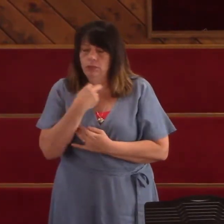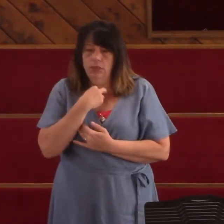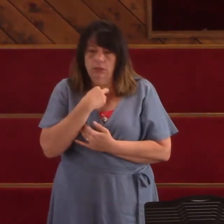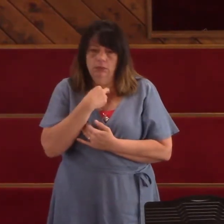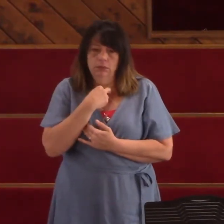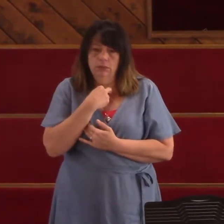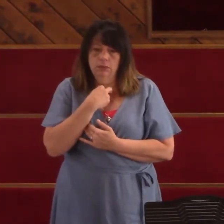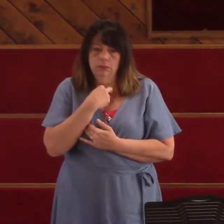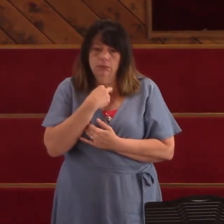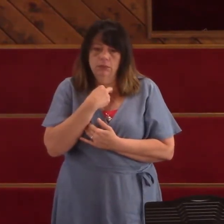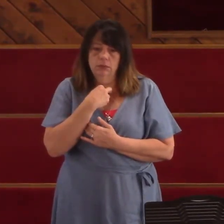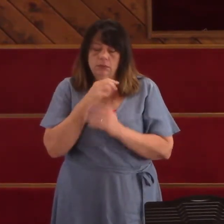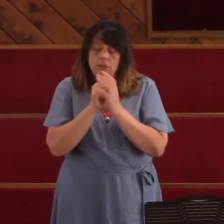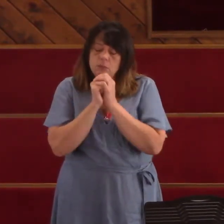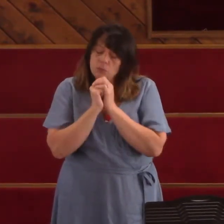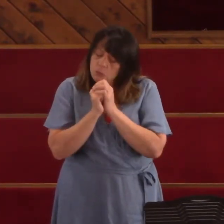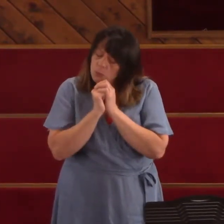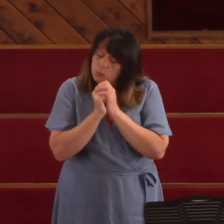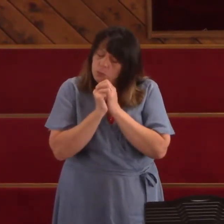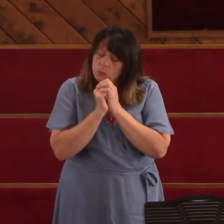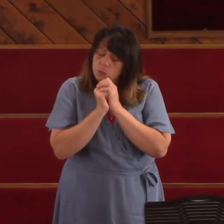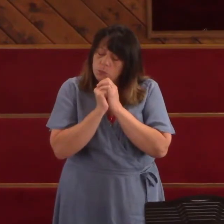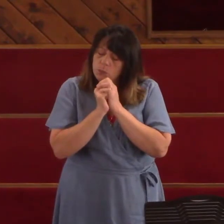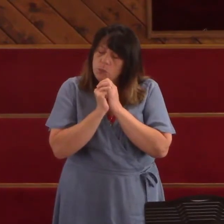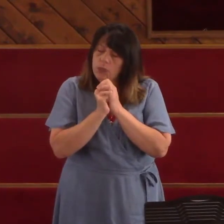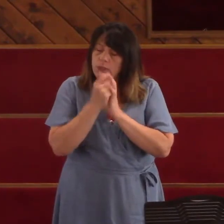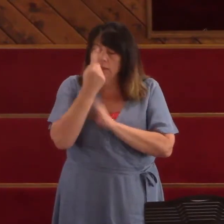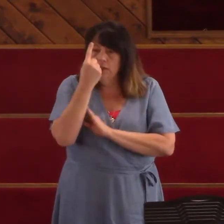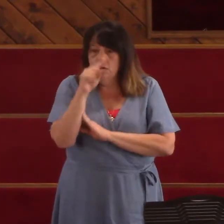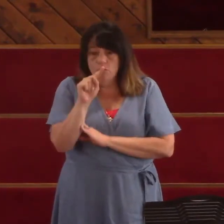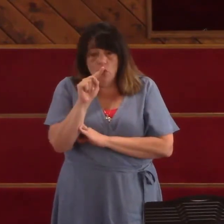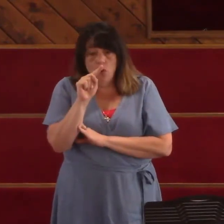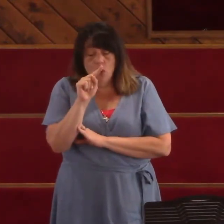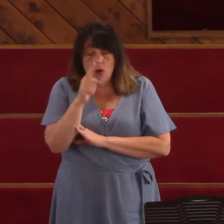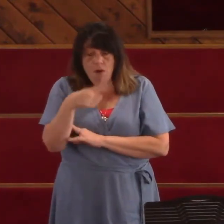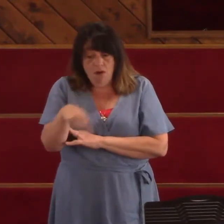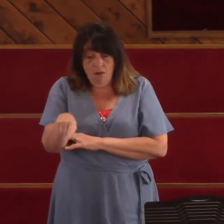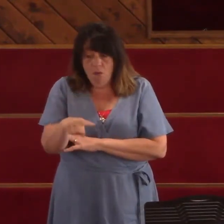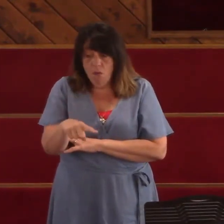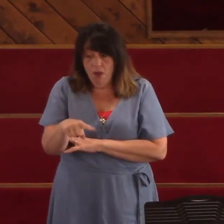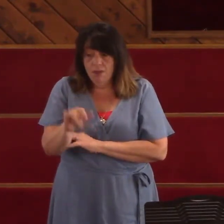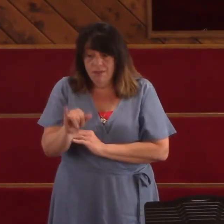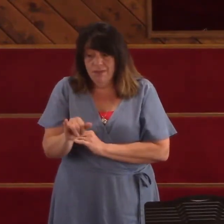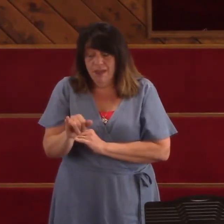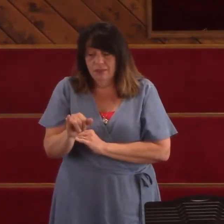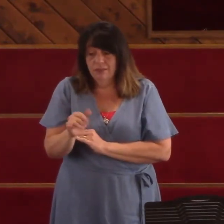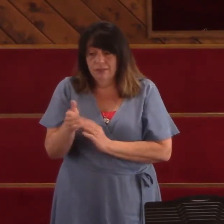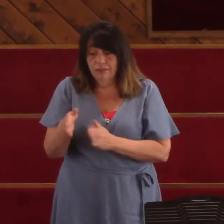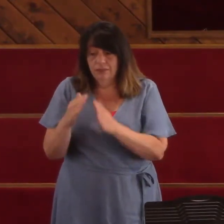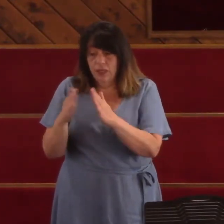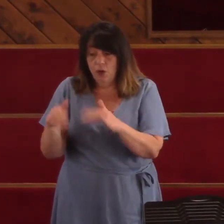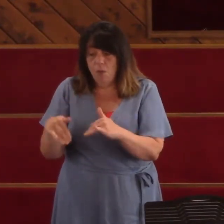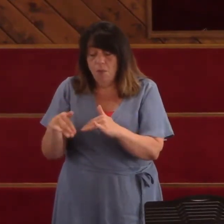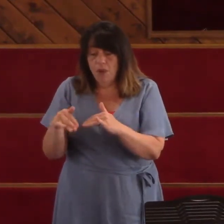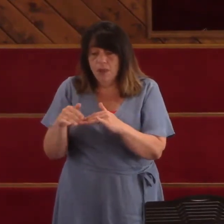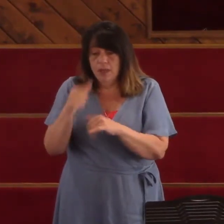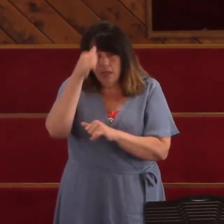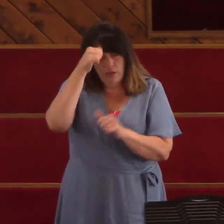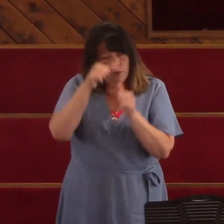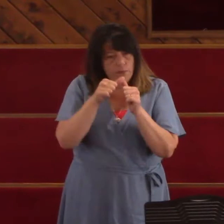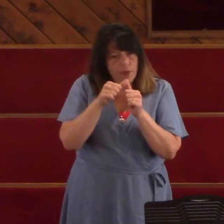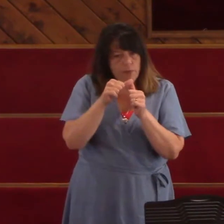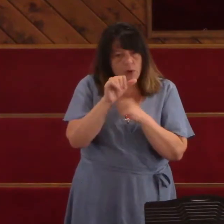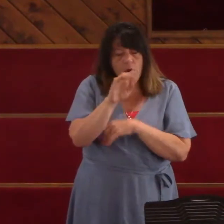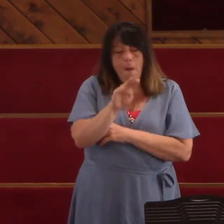to remember Mike and Sherry Britt. I understand that they were in a car accident and